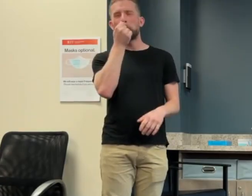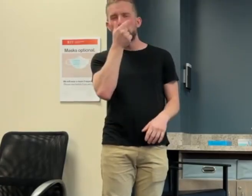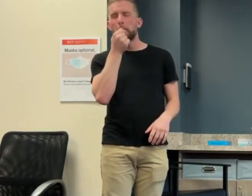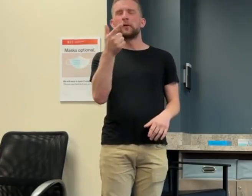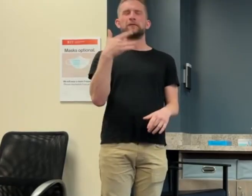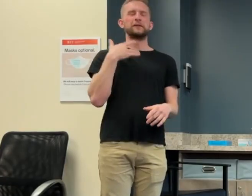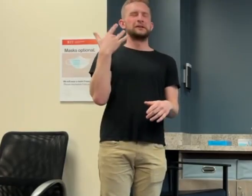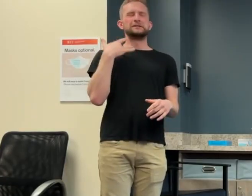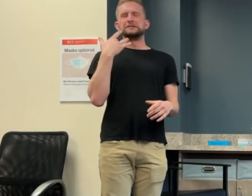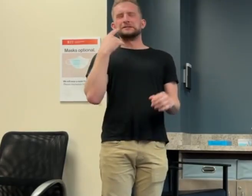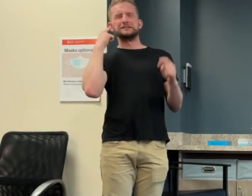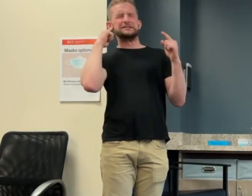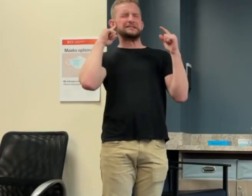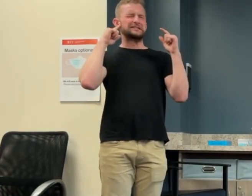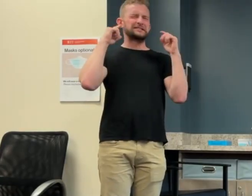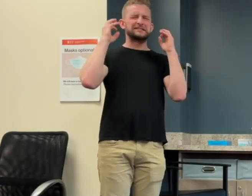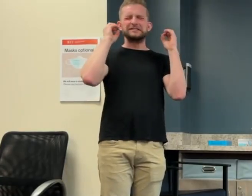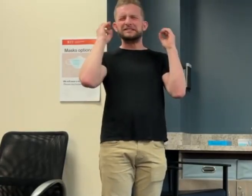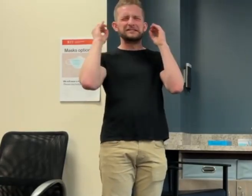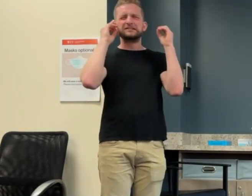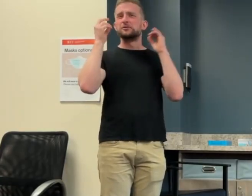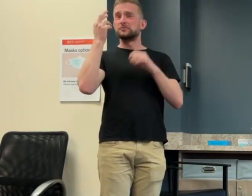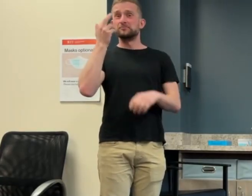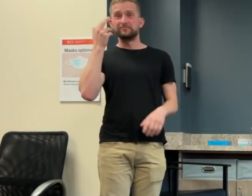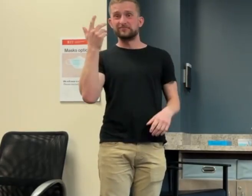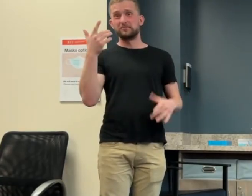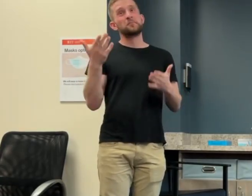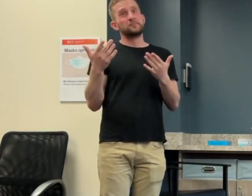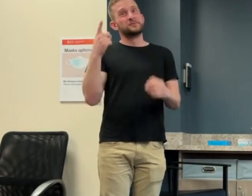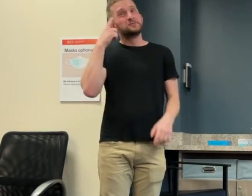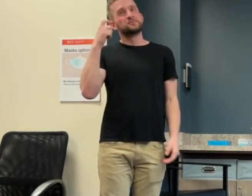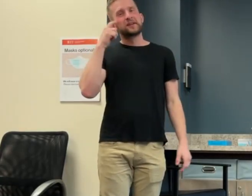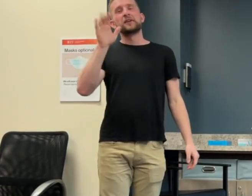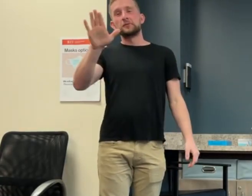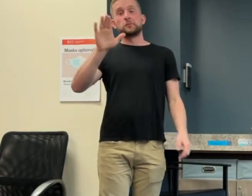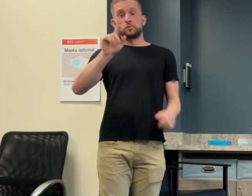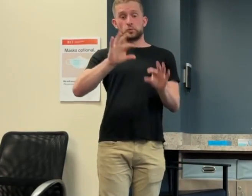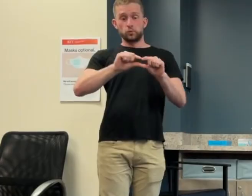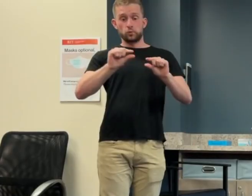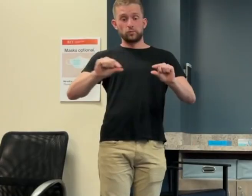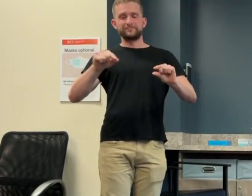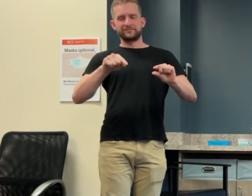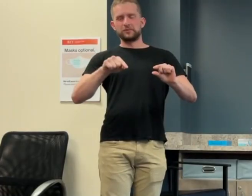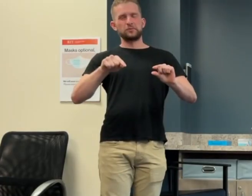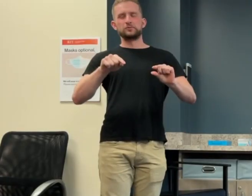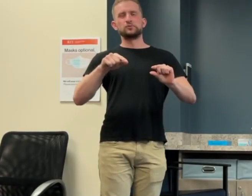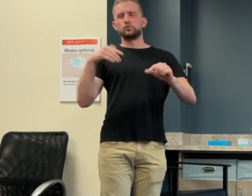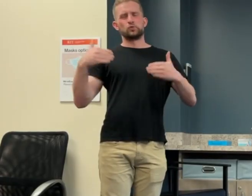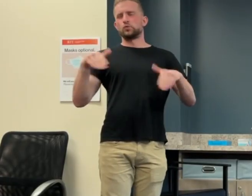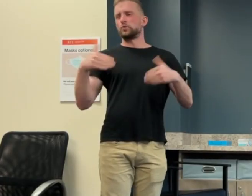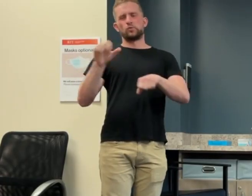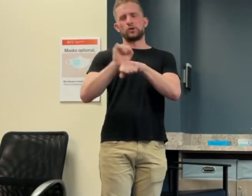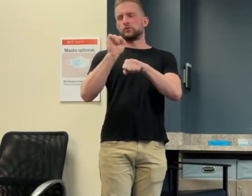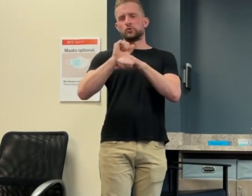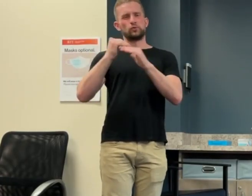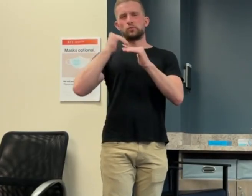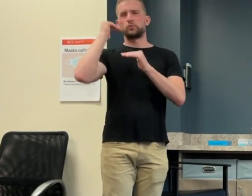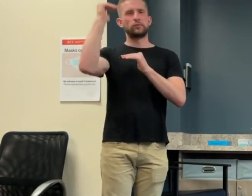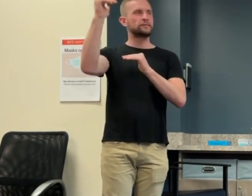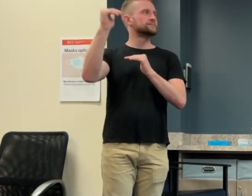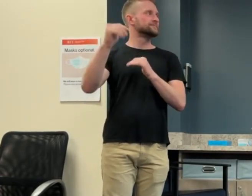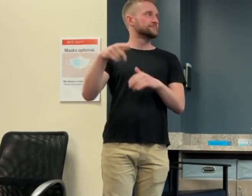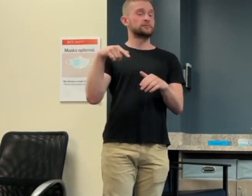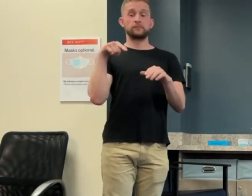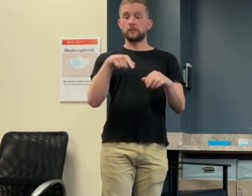fullness, probably because your eustachian tube is getting overworked, and where typically fluid would drain through